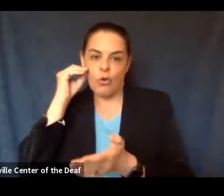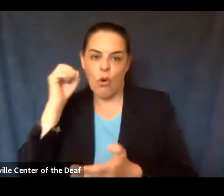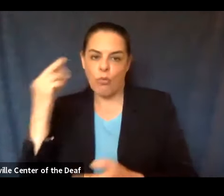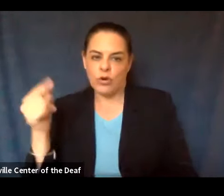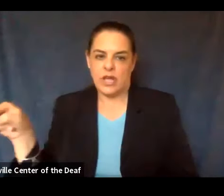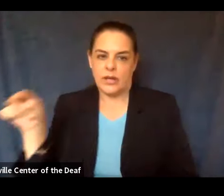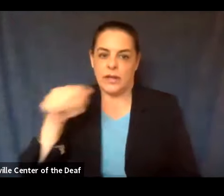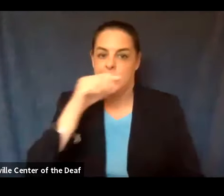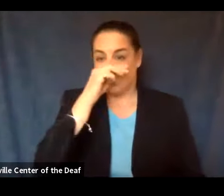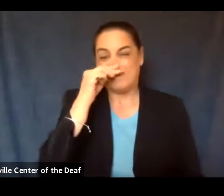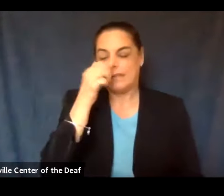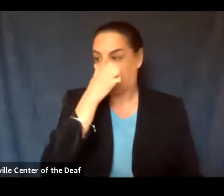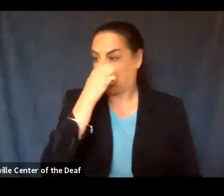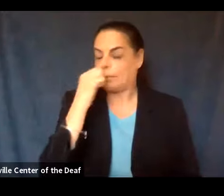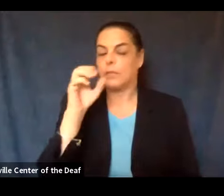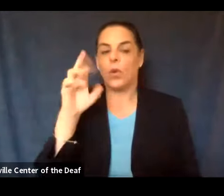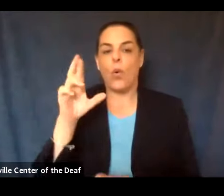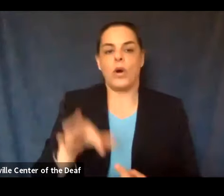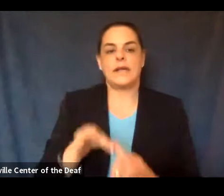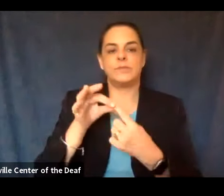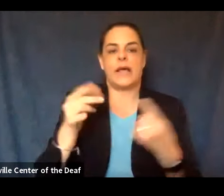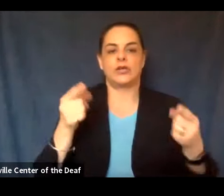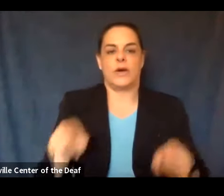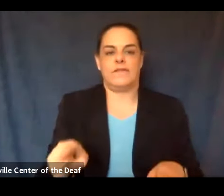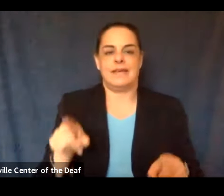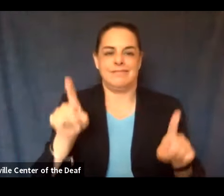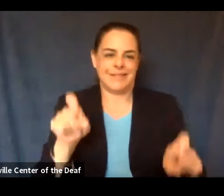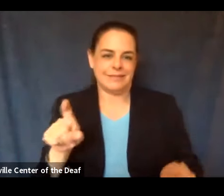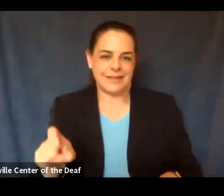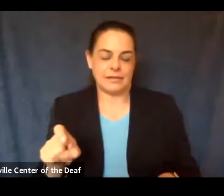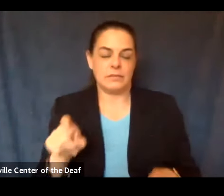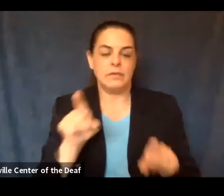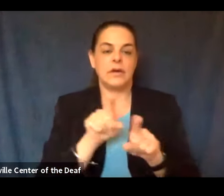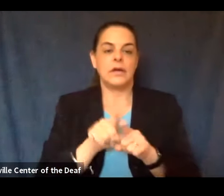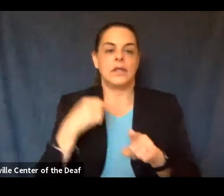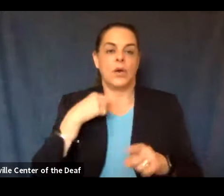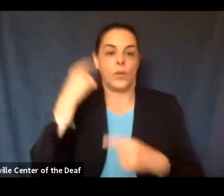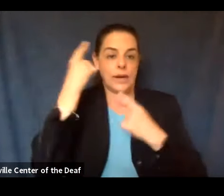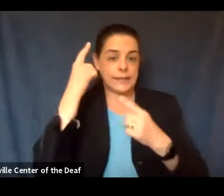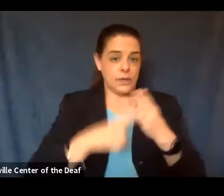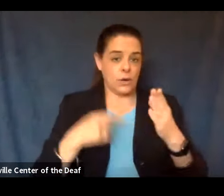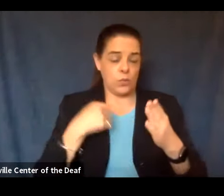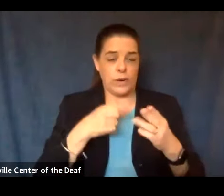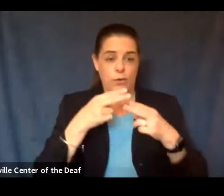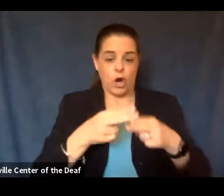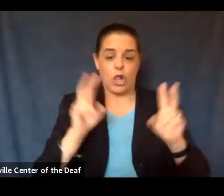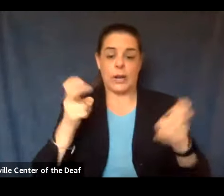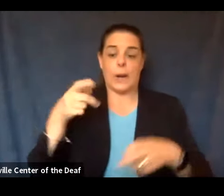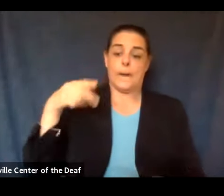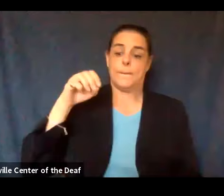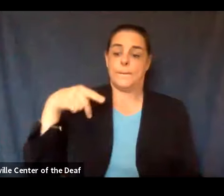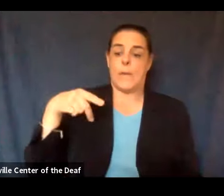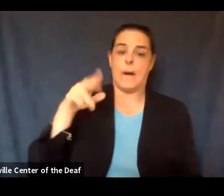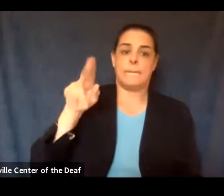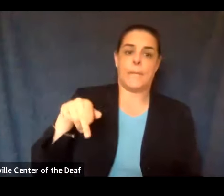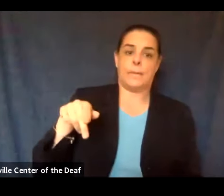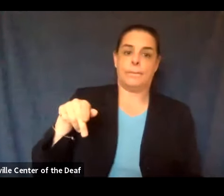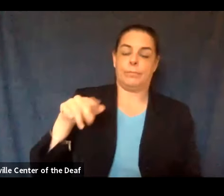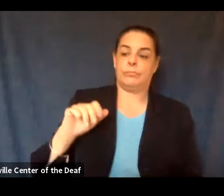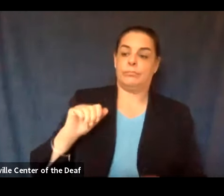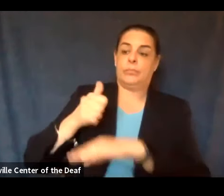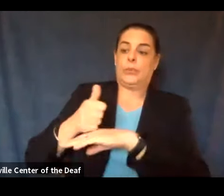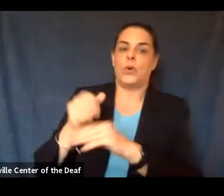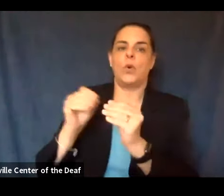today, or special event testing. We're also looking at doing what we're kind of calling pop-up testing, smaller